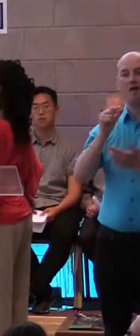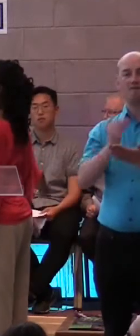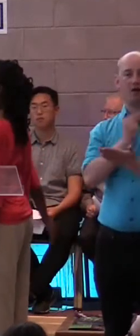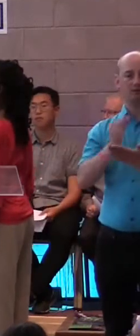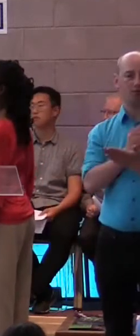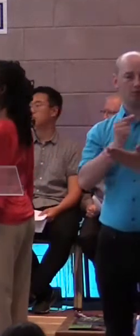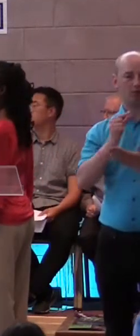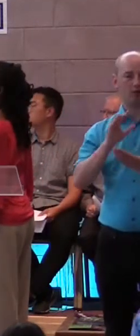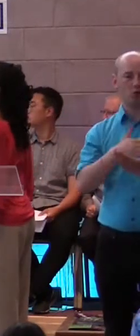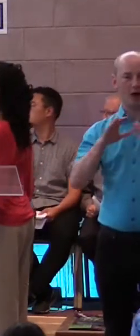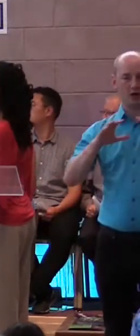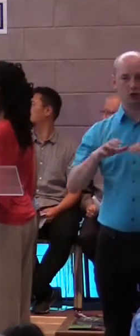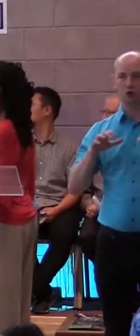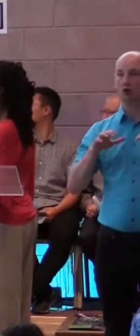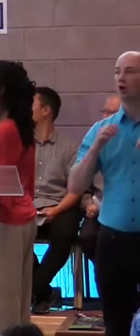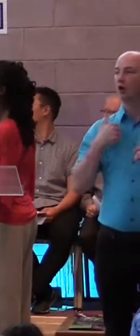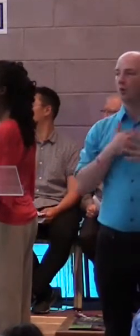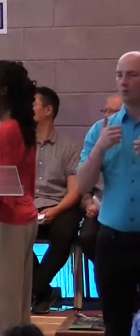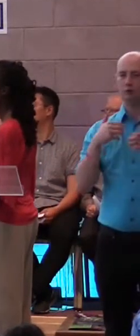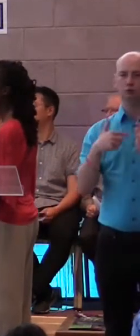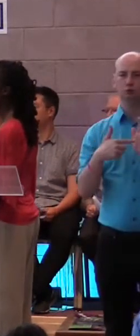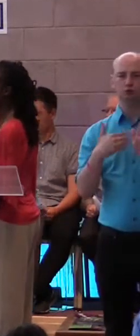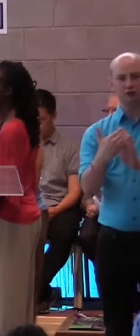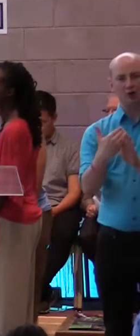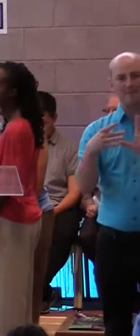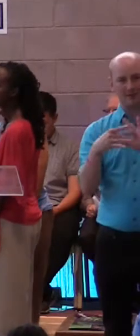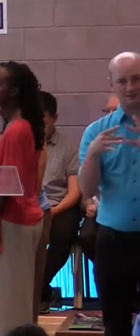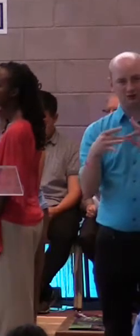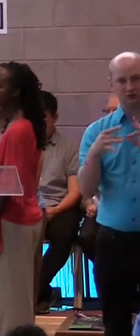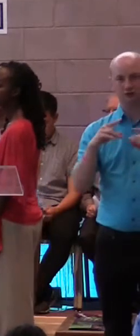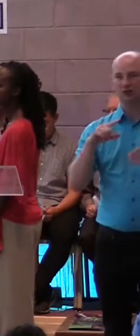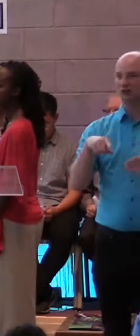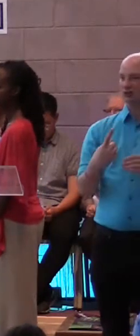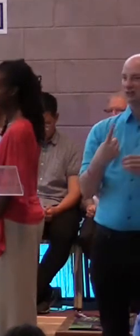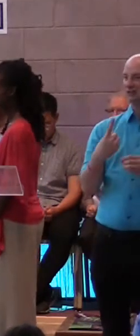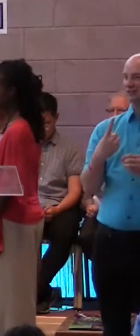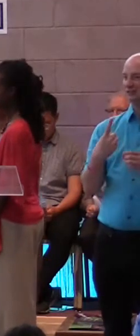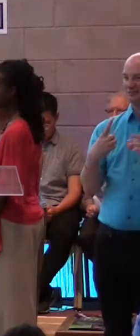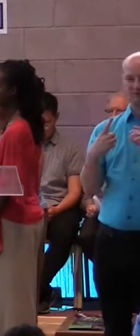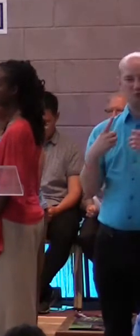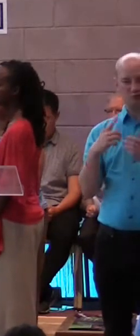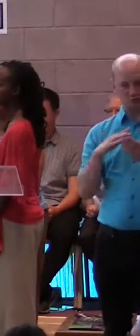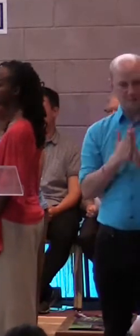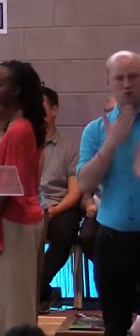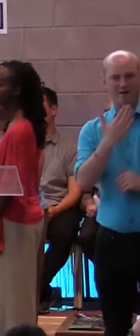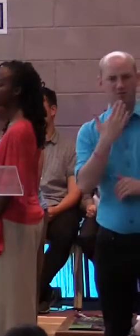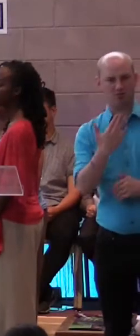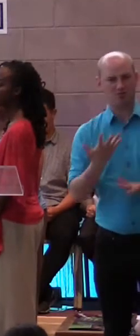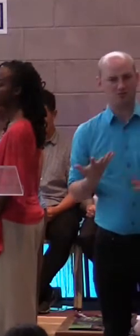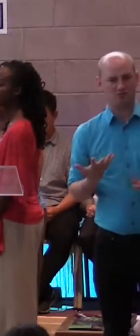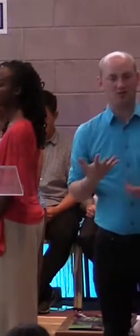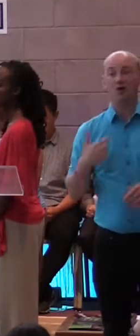message, a simple message to encourage, grateful. 35 years.